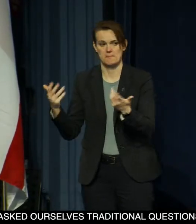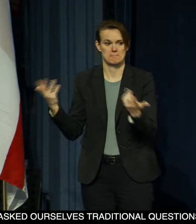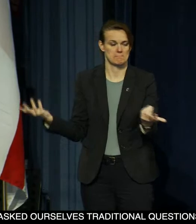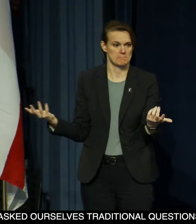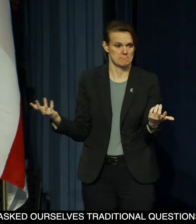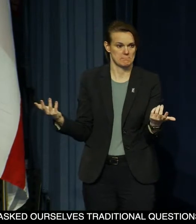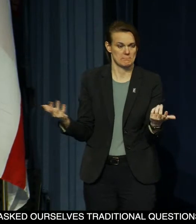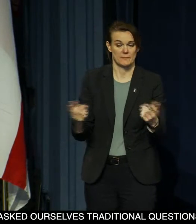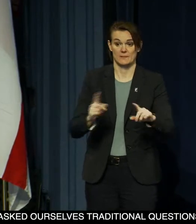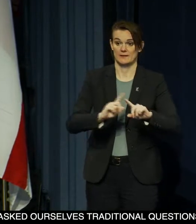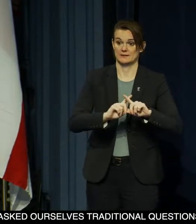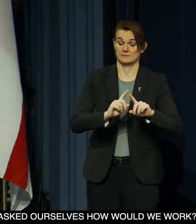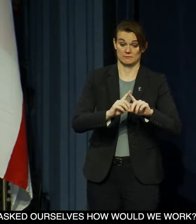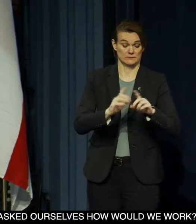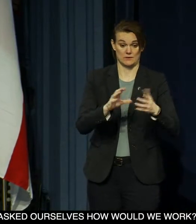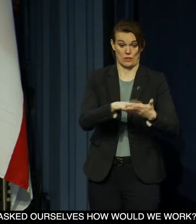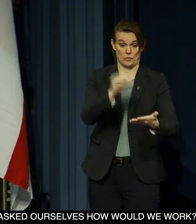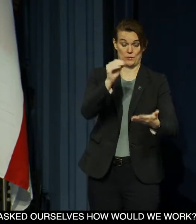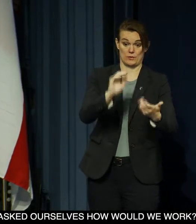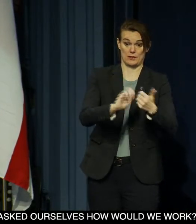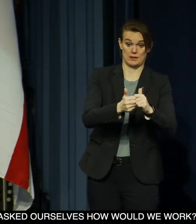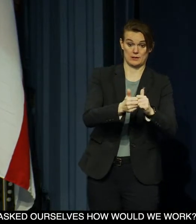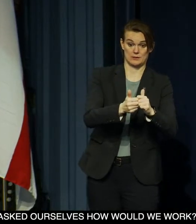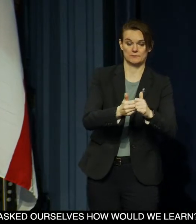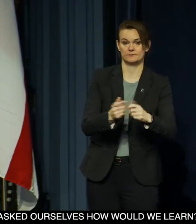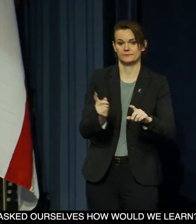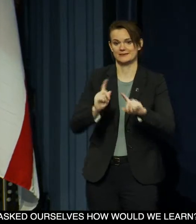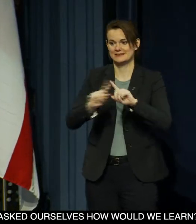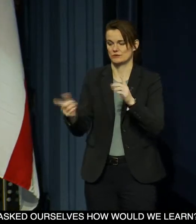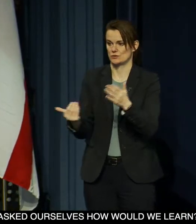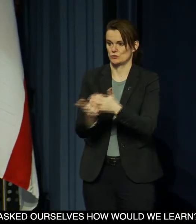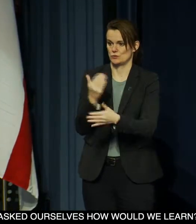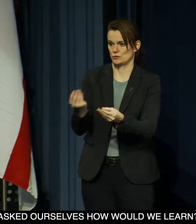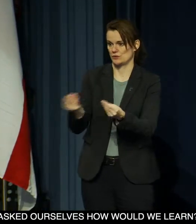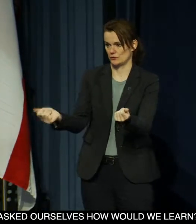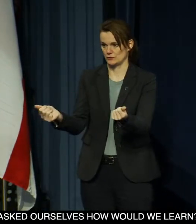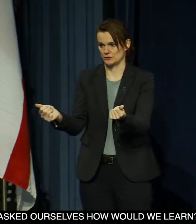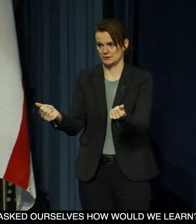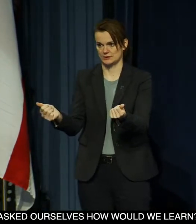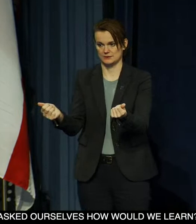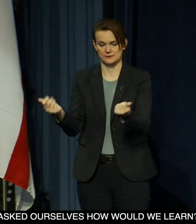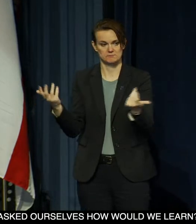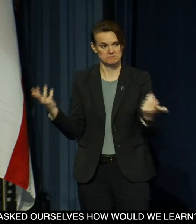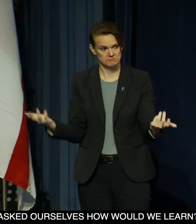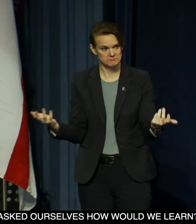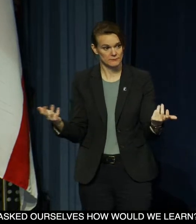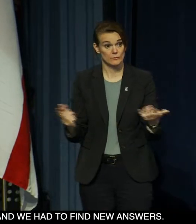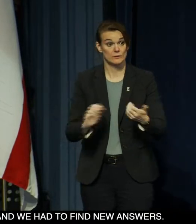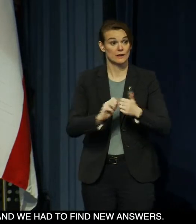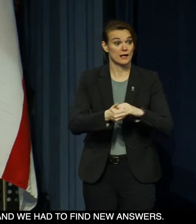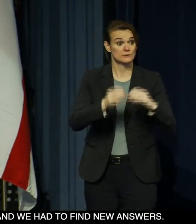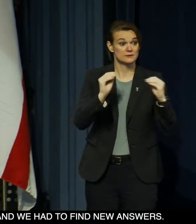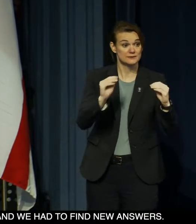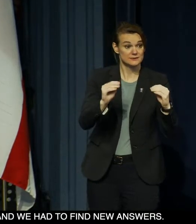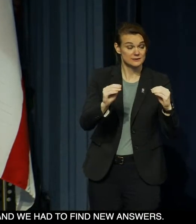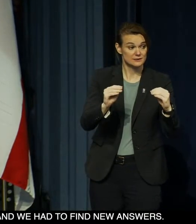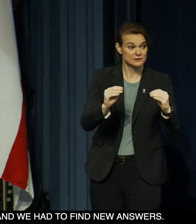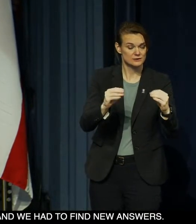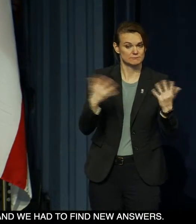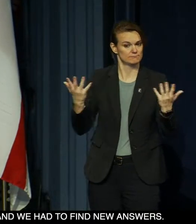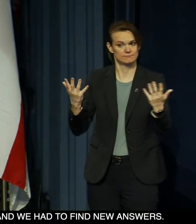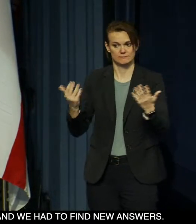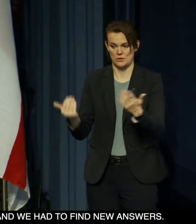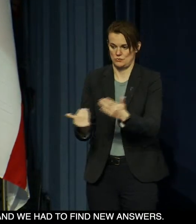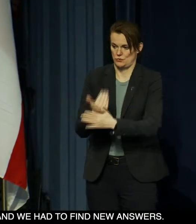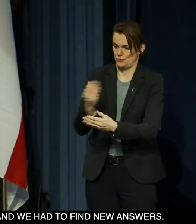asked ourselves, how would we learn? And we had to find new answers. And we asked ourselves how we would teach. New